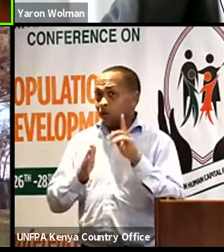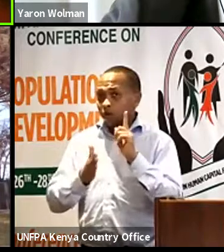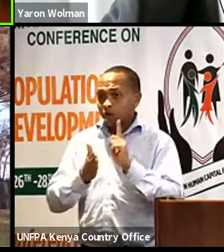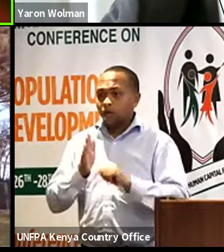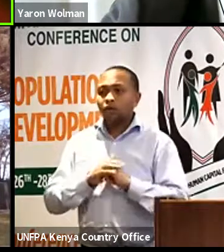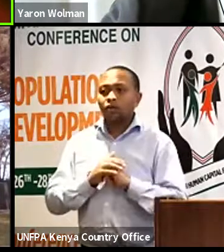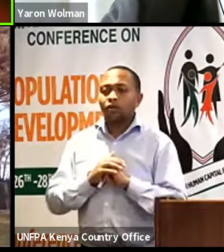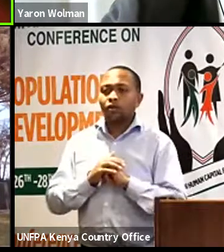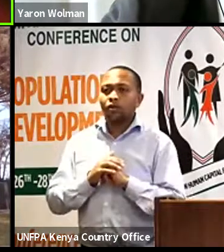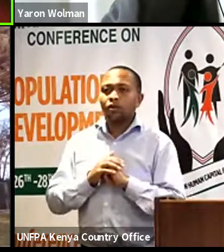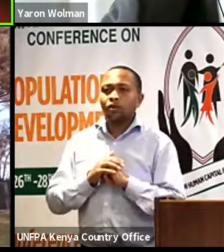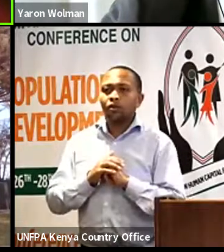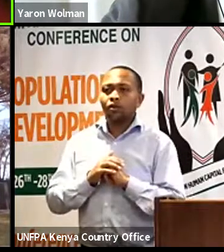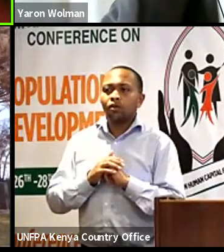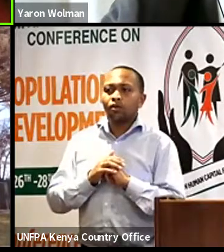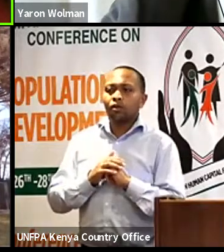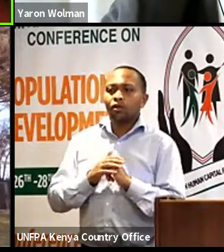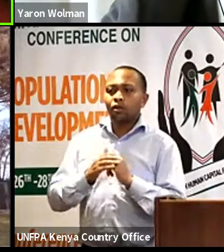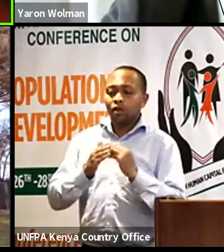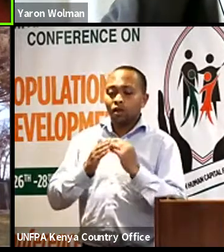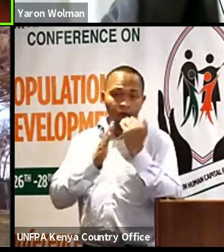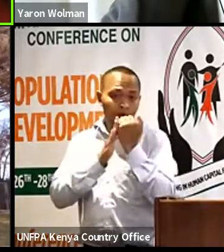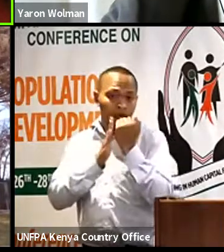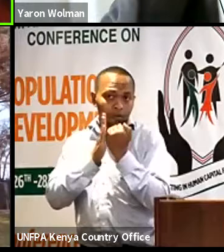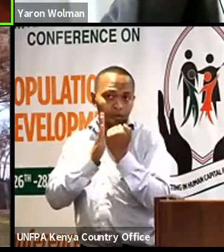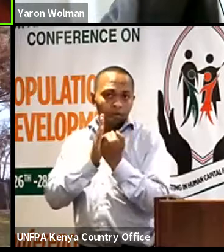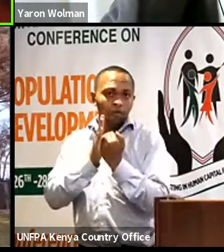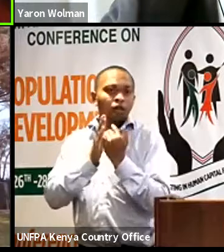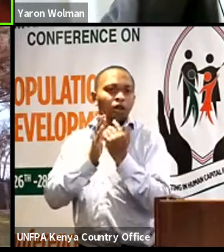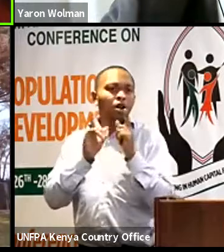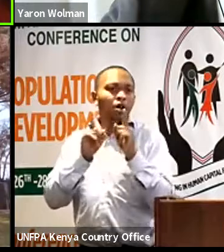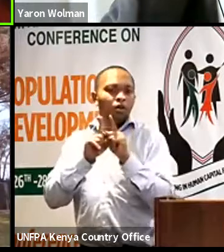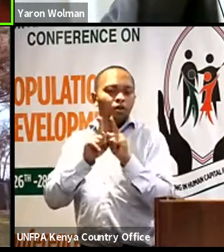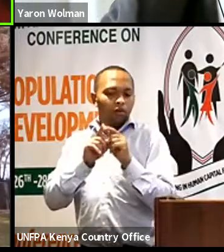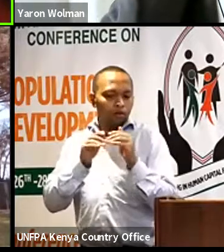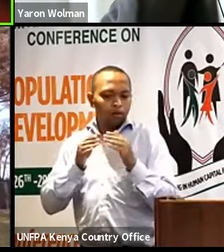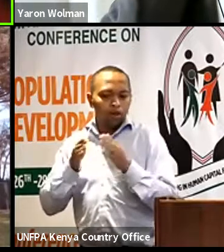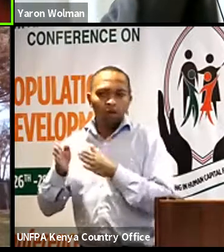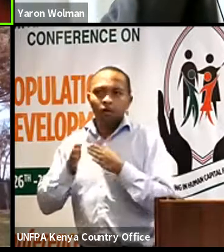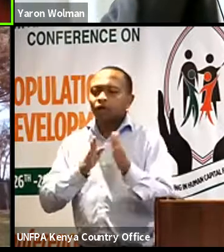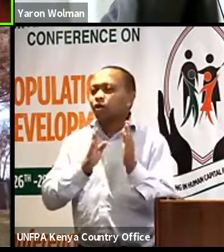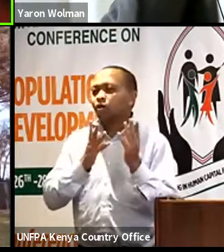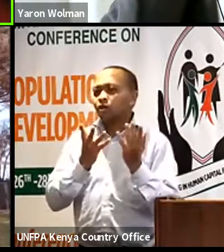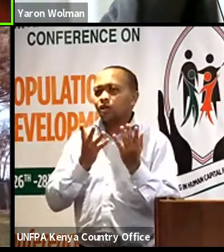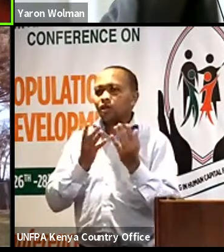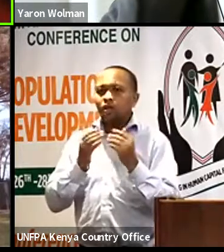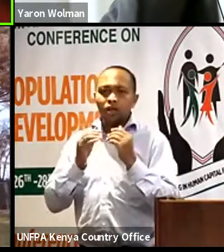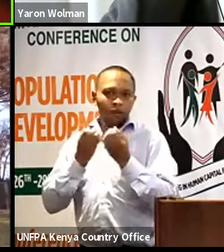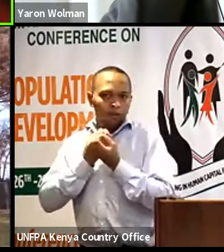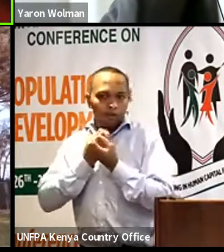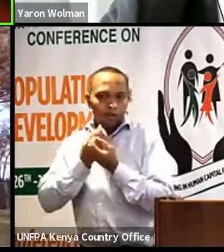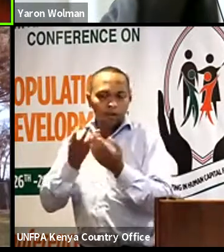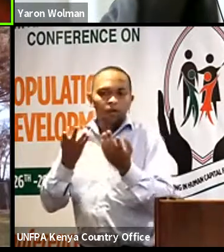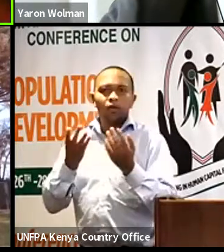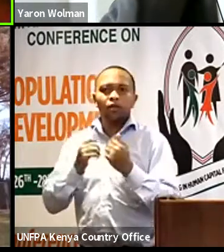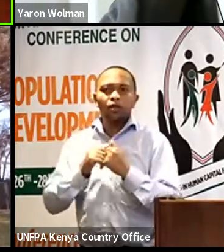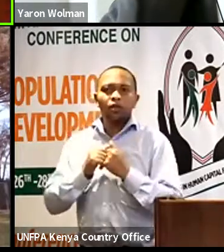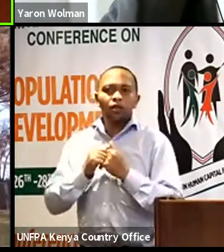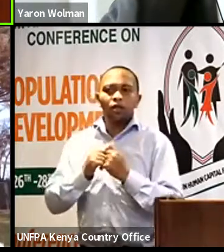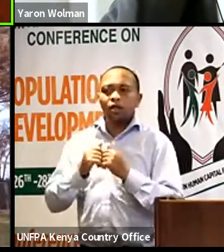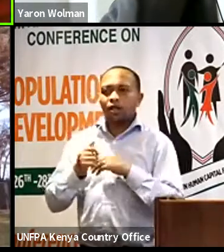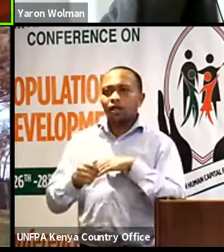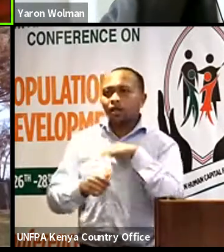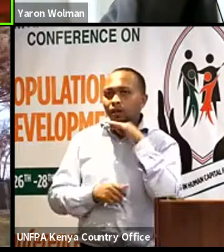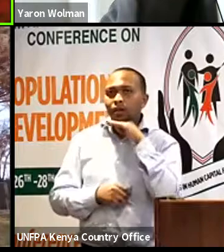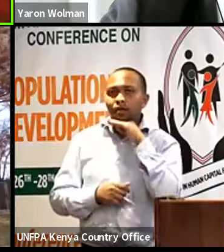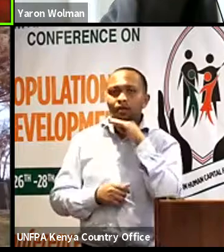the policies, guidelines, and programs and intervention for addressing the deaths, and so that we get